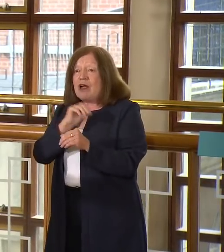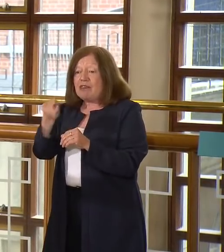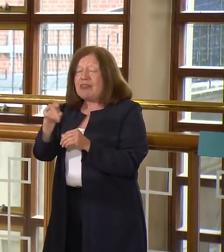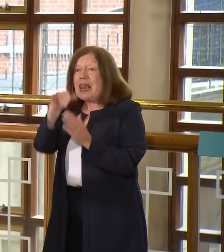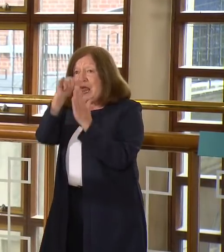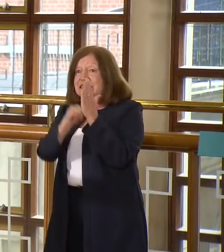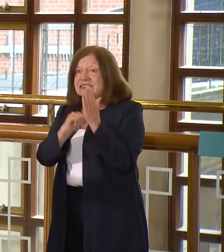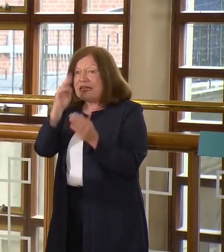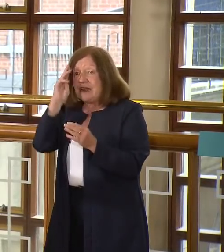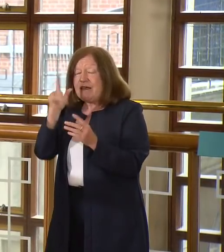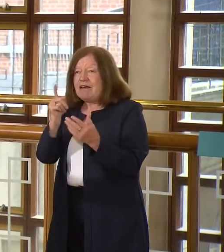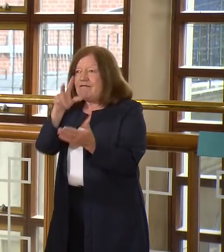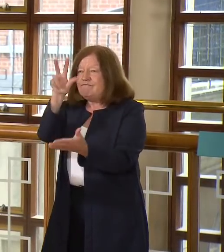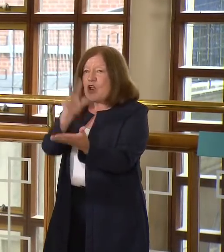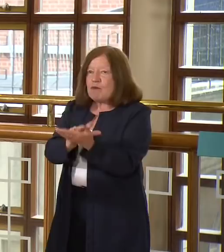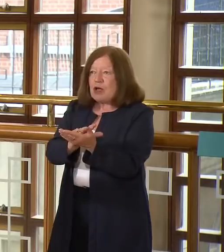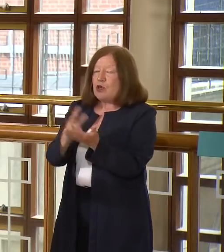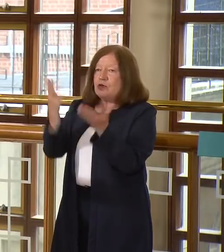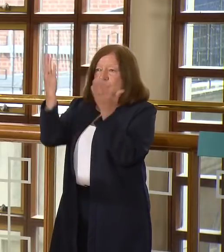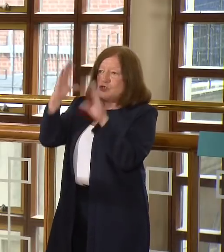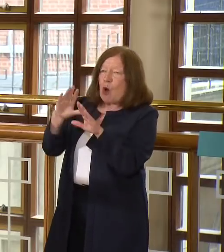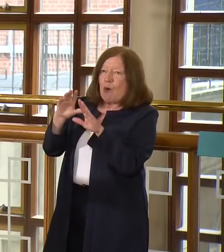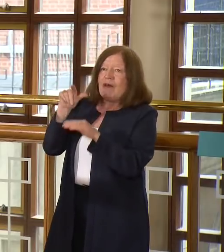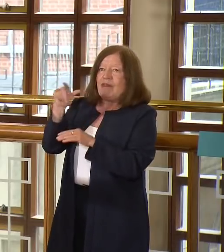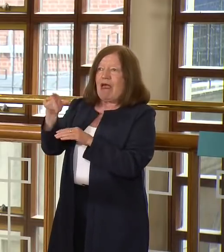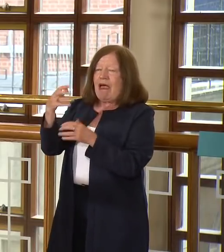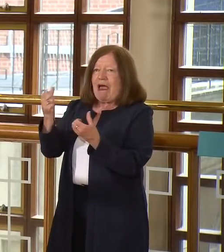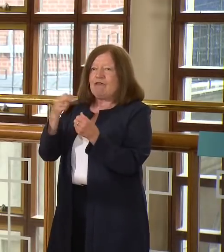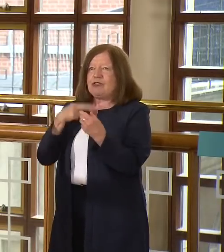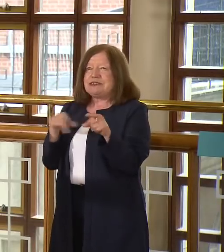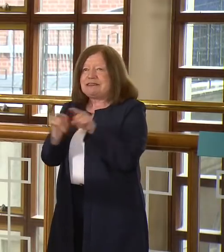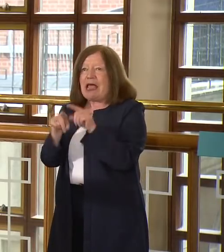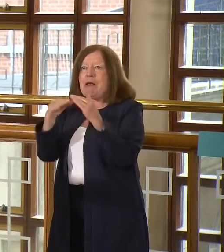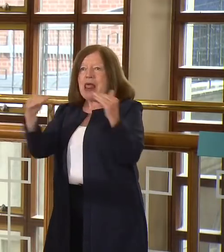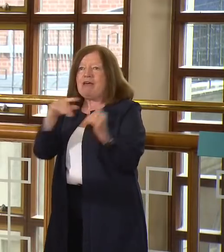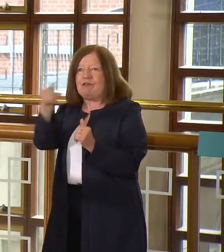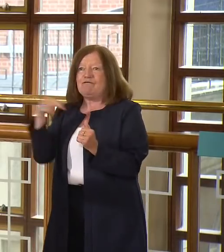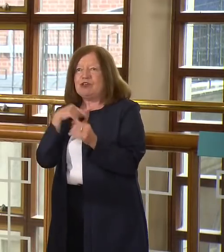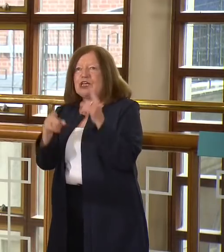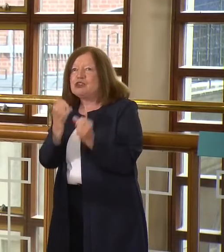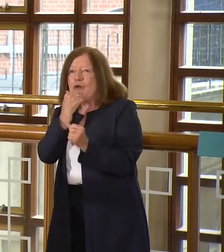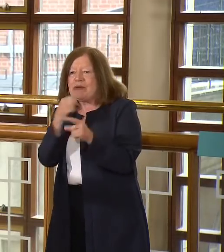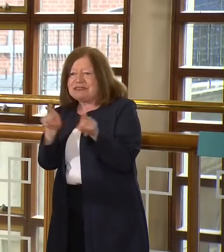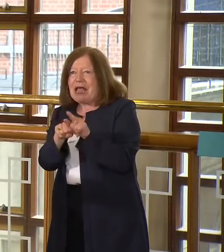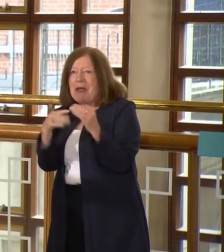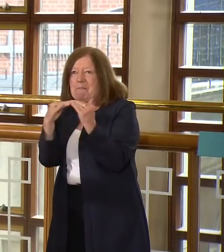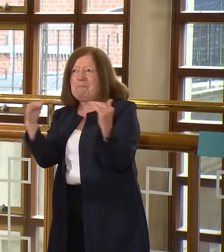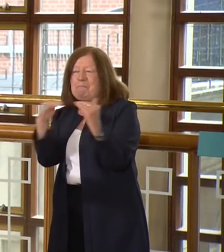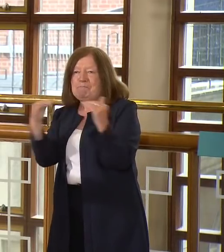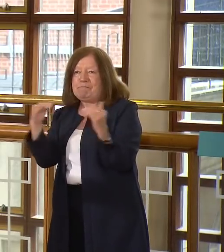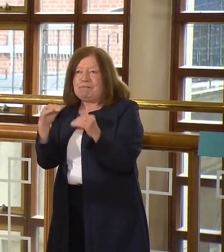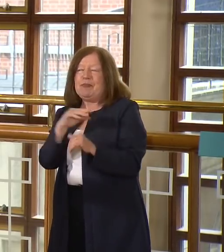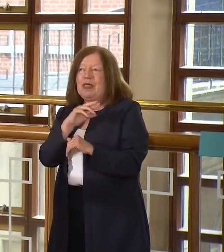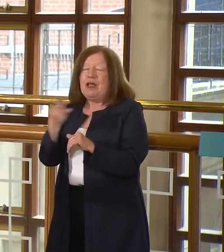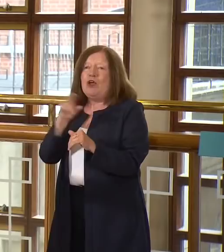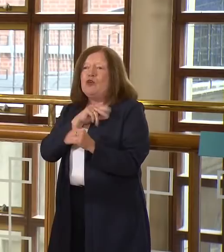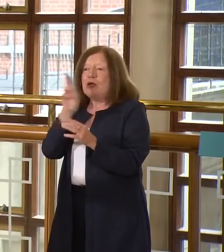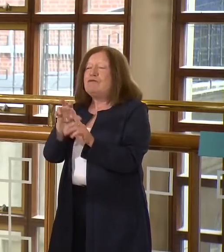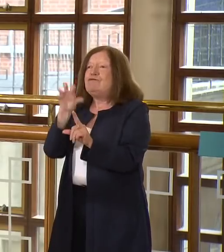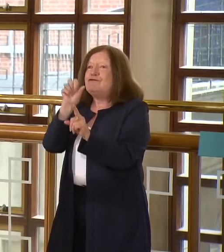about verifiable, showing that they are at or close to the kind of level of incidence that we would have, is not something that you could identify 2 or